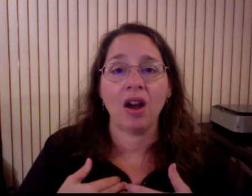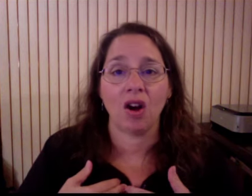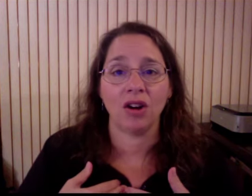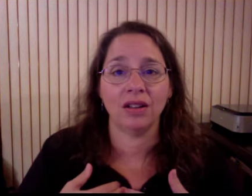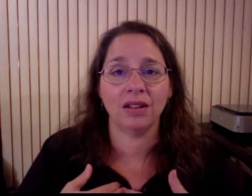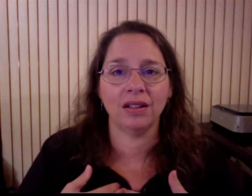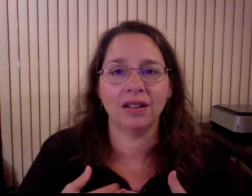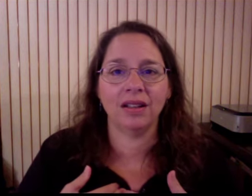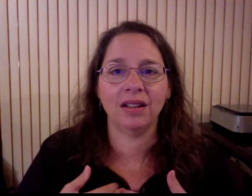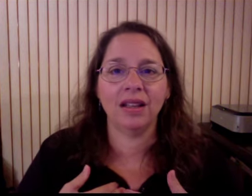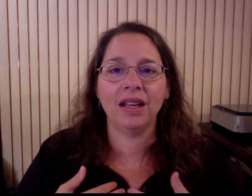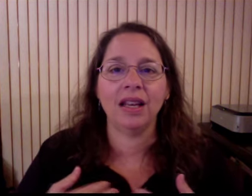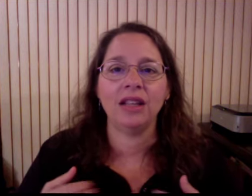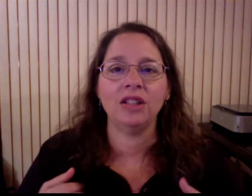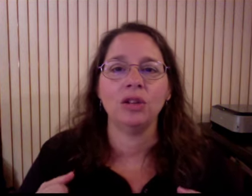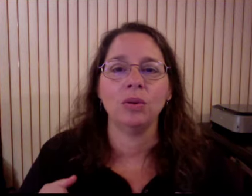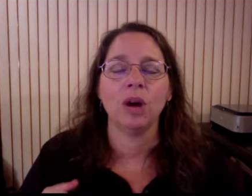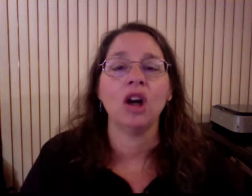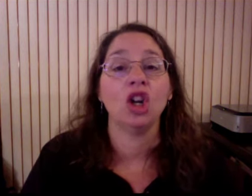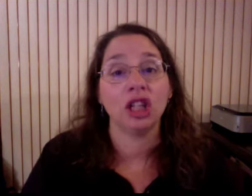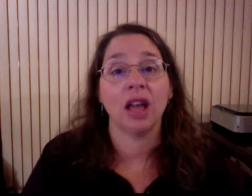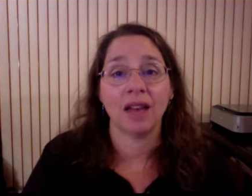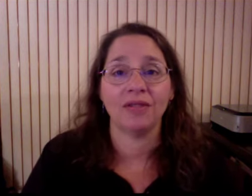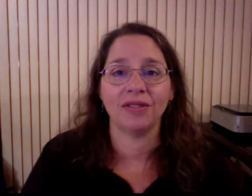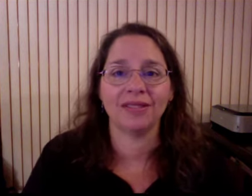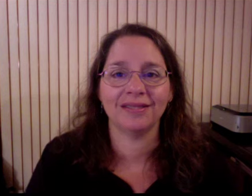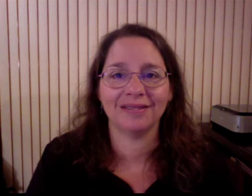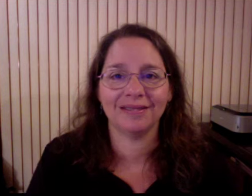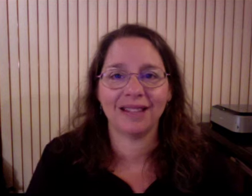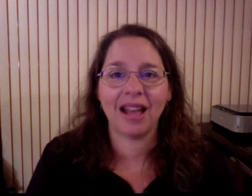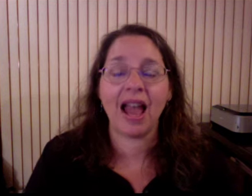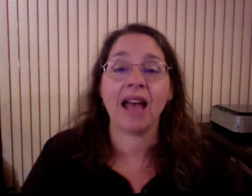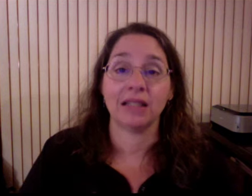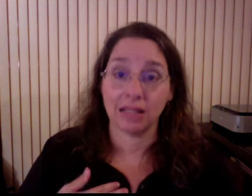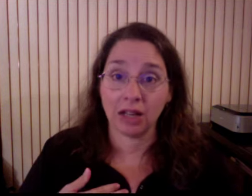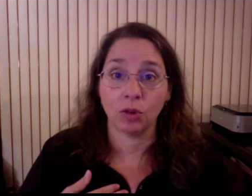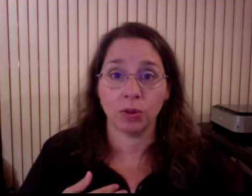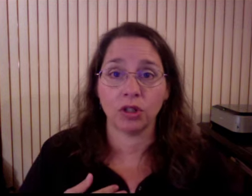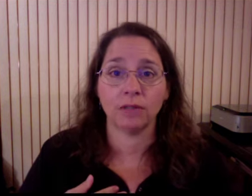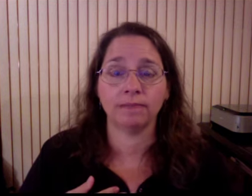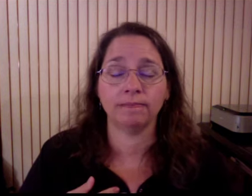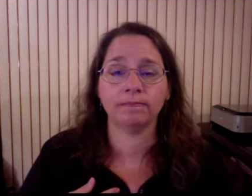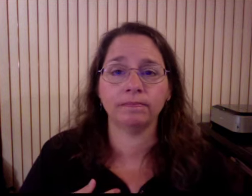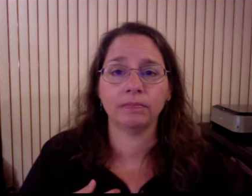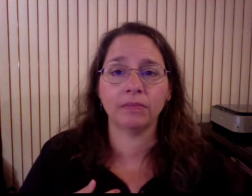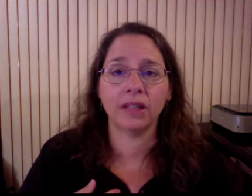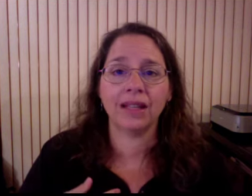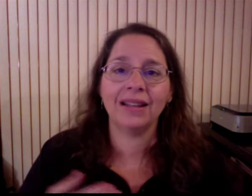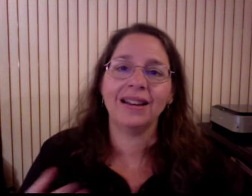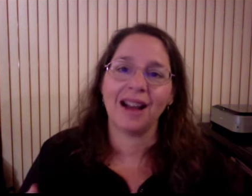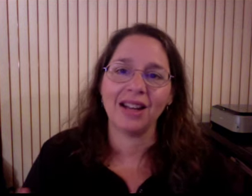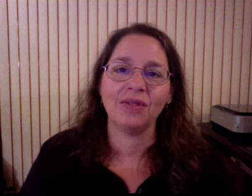heart into a good life as a single person, kind of like